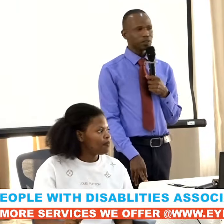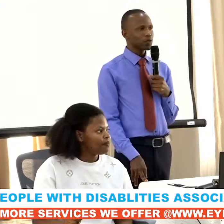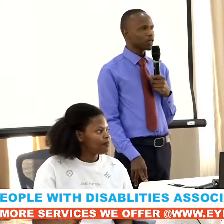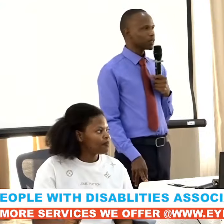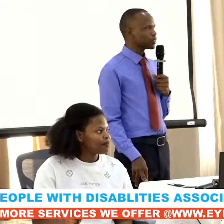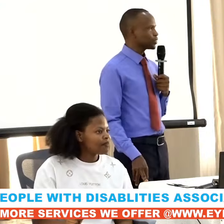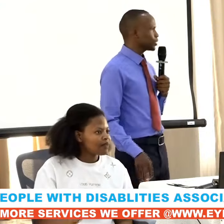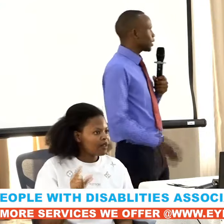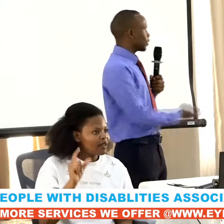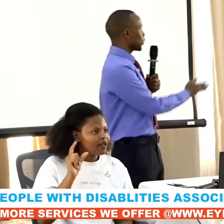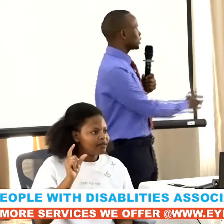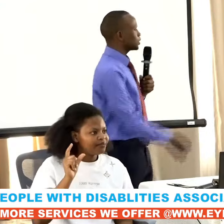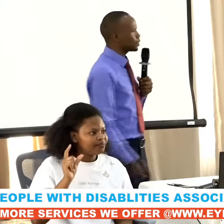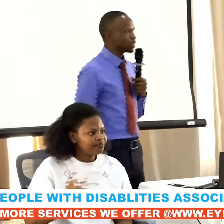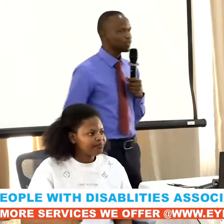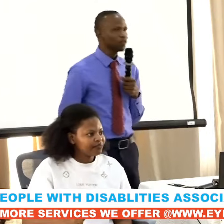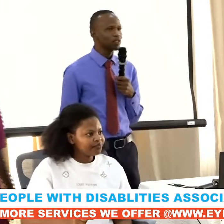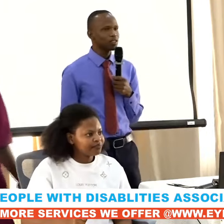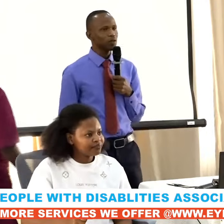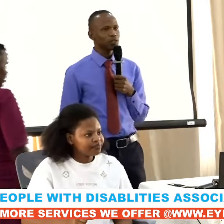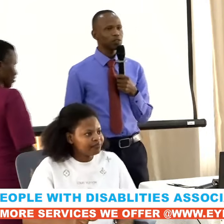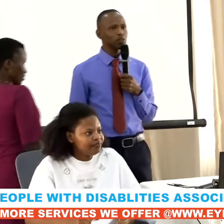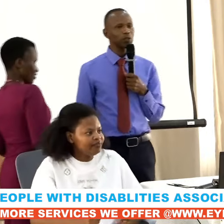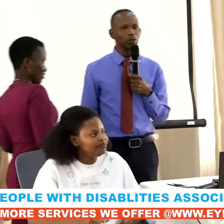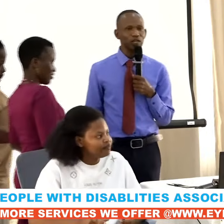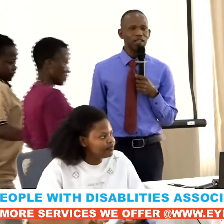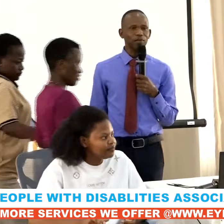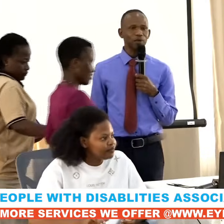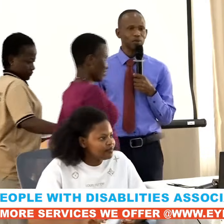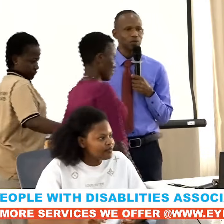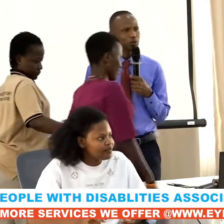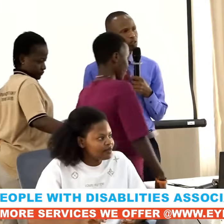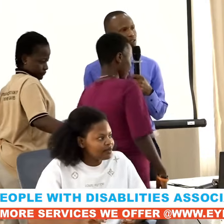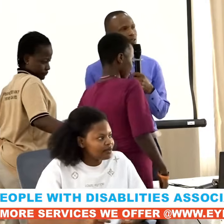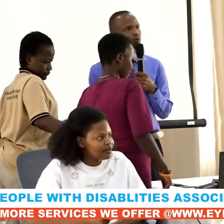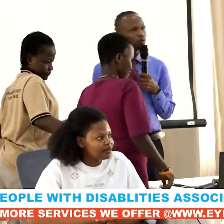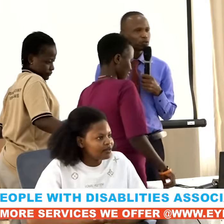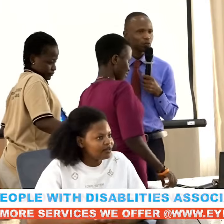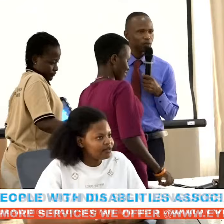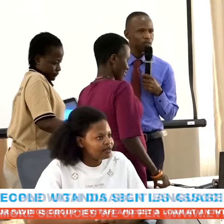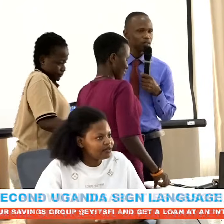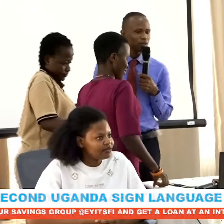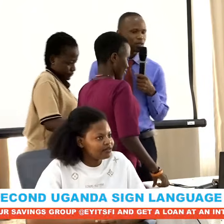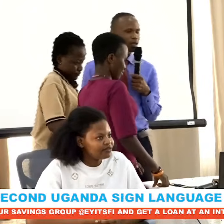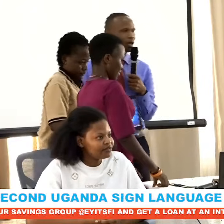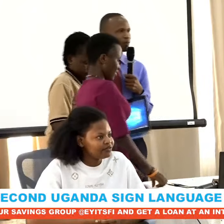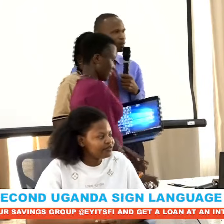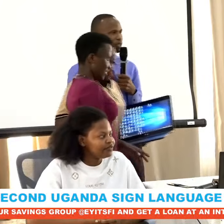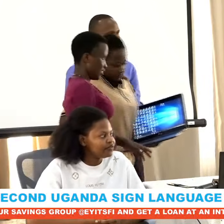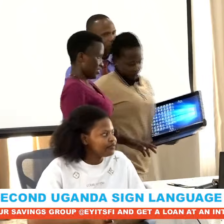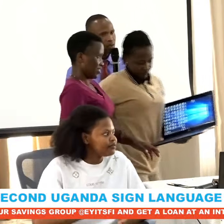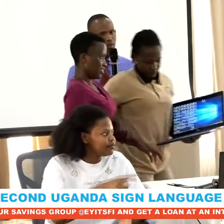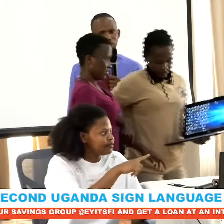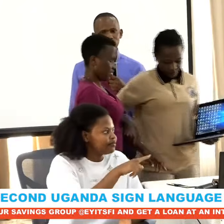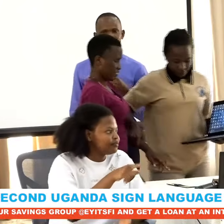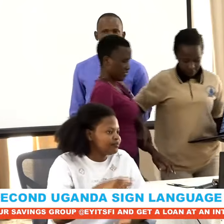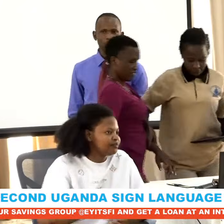As you can see her, what the DVC was also talking about, she moves with a